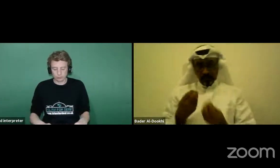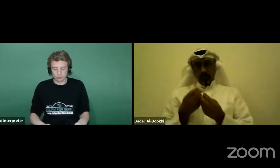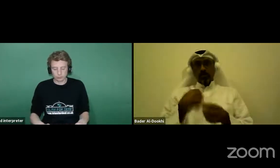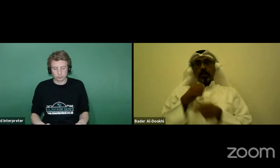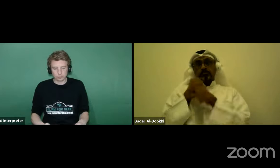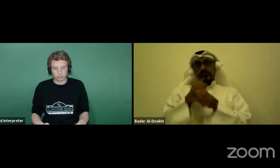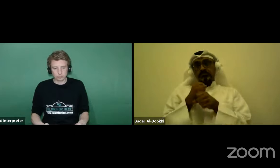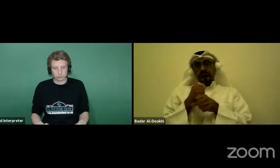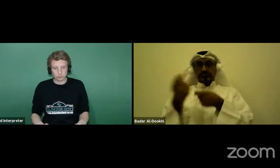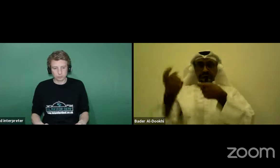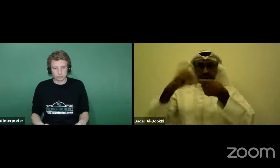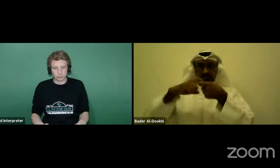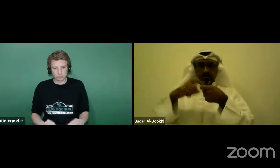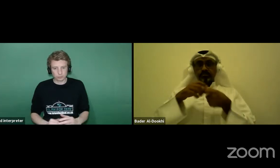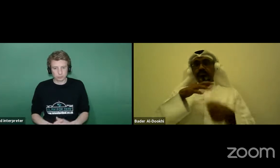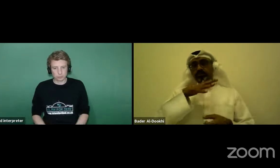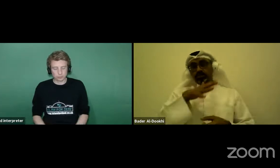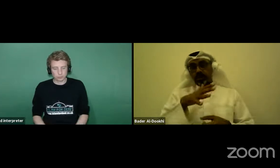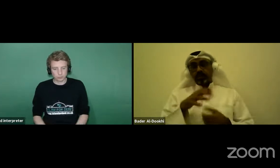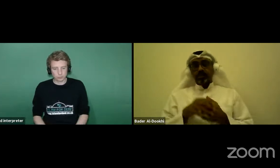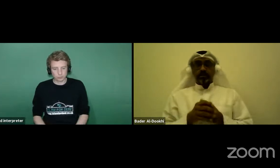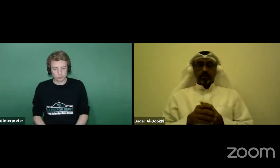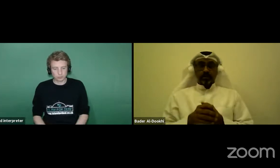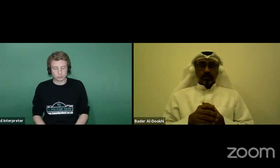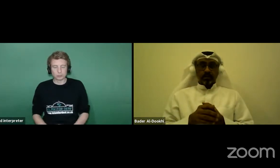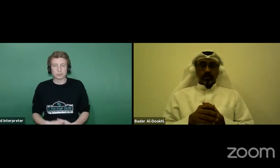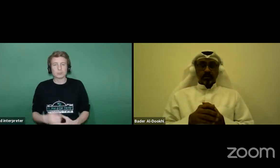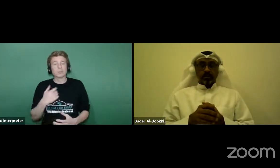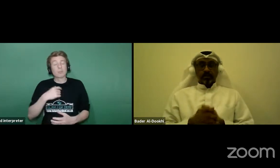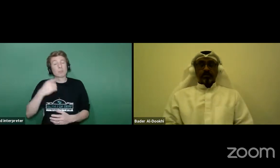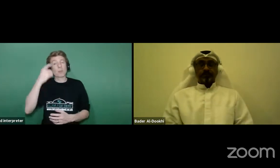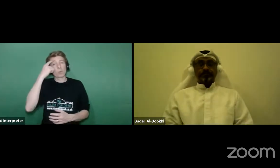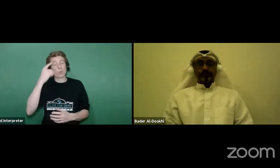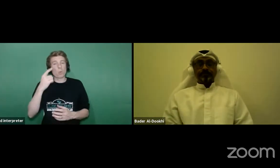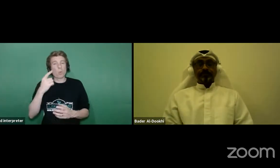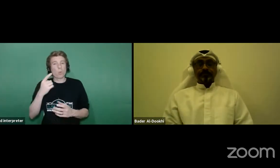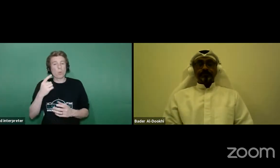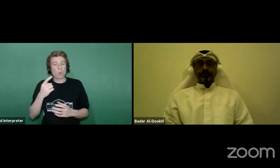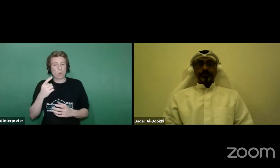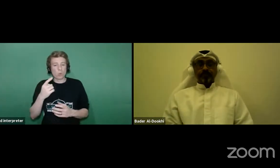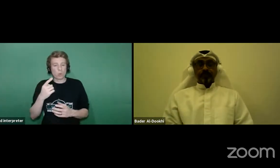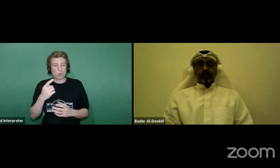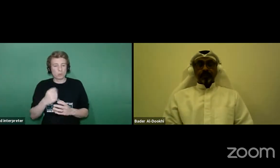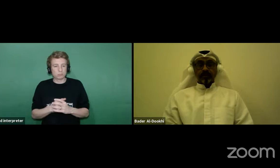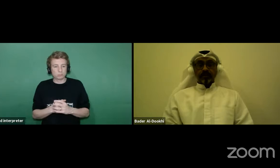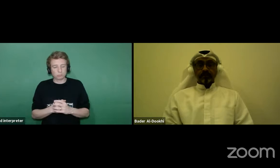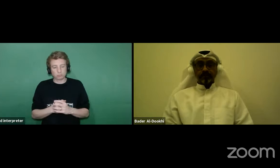have continued, but it seems like Zachariah's left, or is he still there?